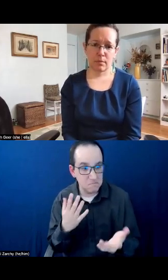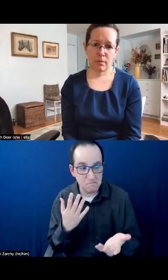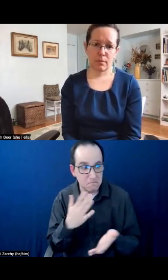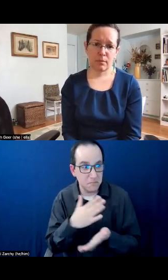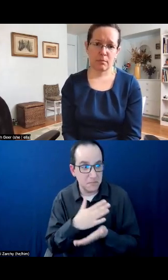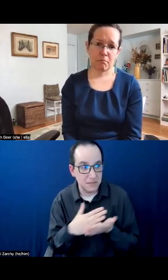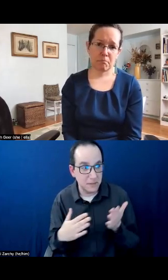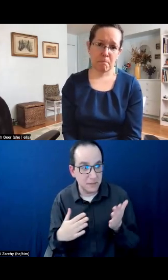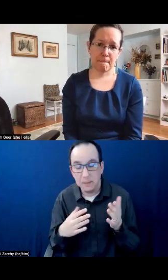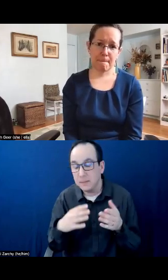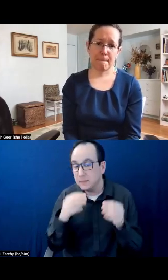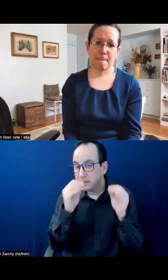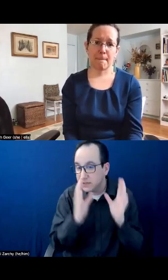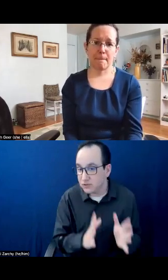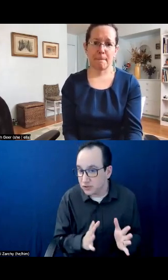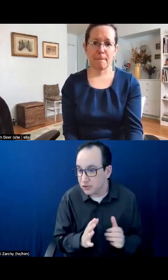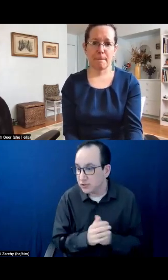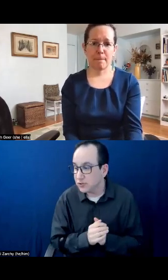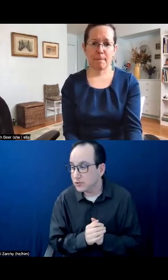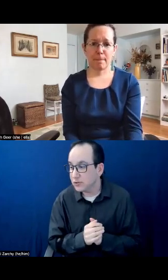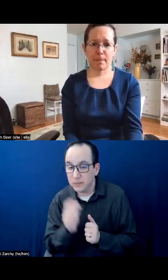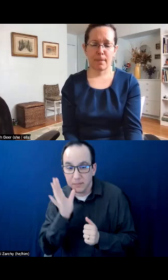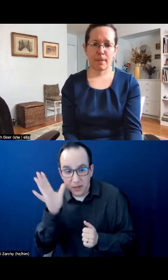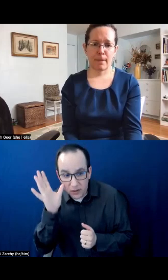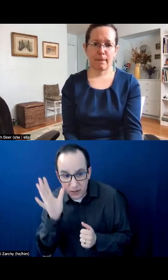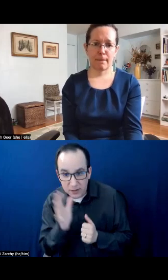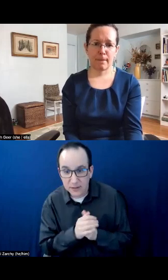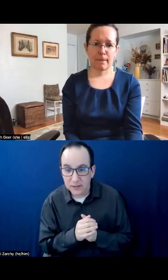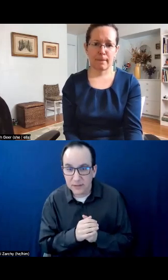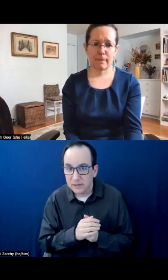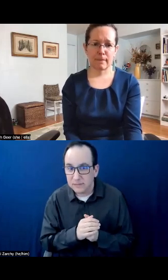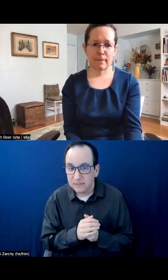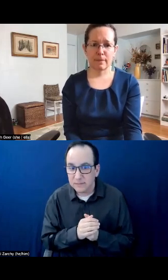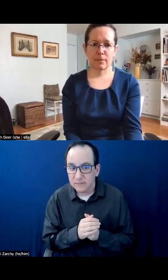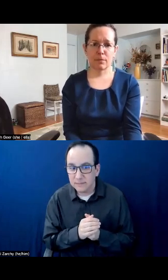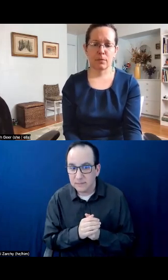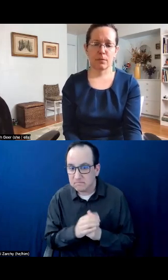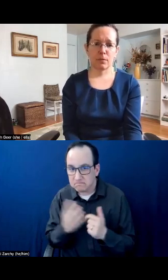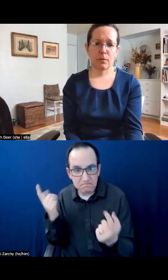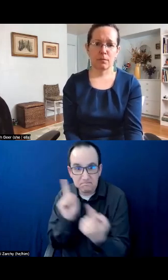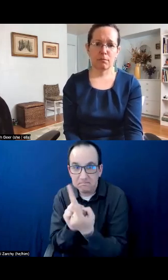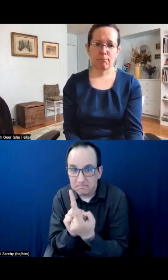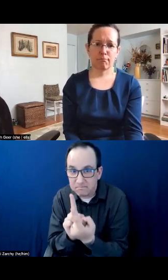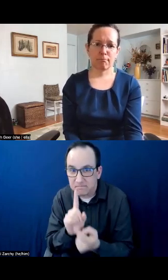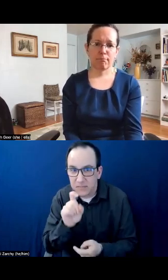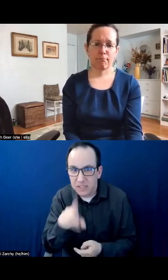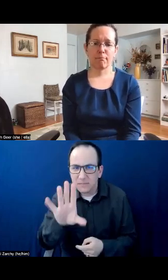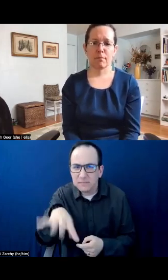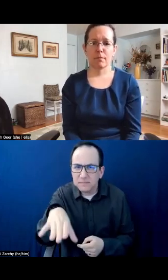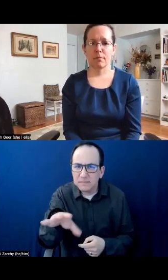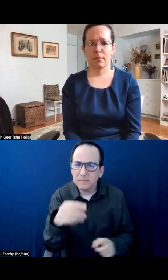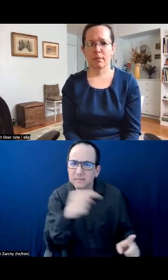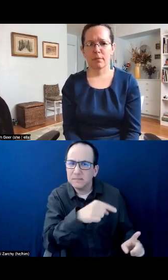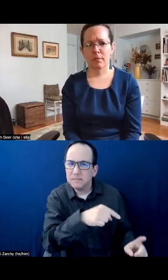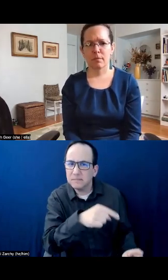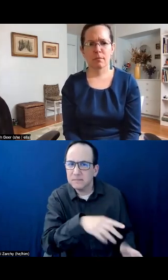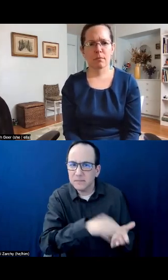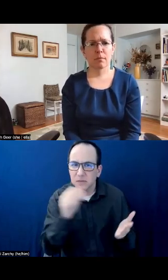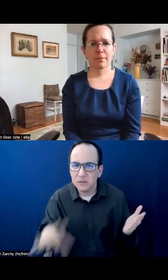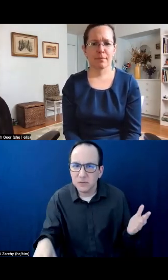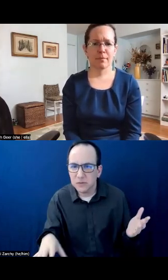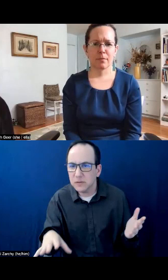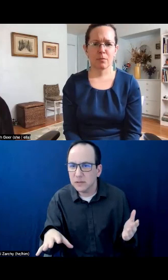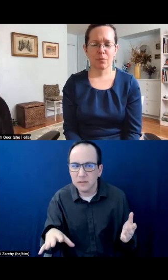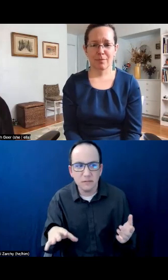And maybe you do already have experience with this, working with some teachers or parents when